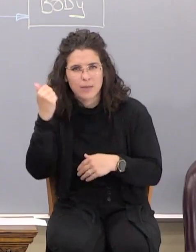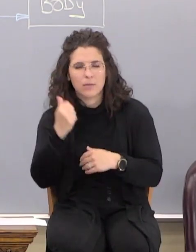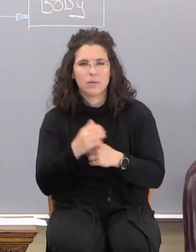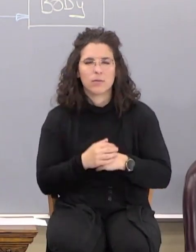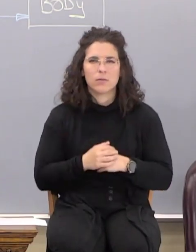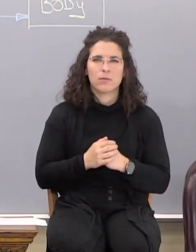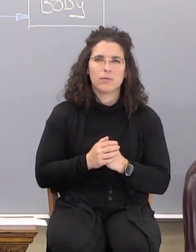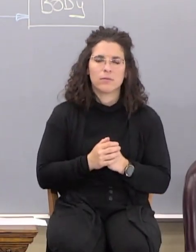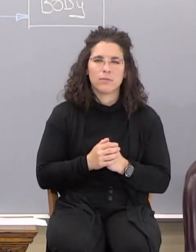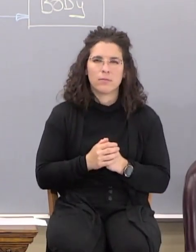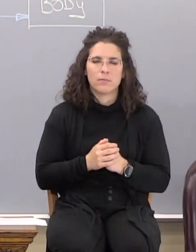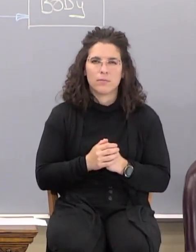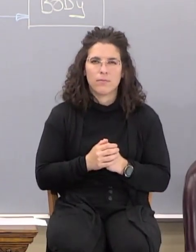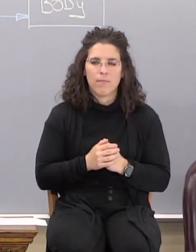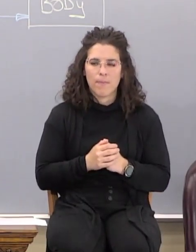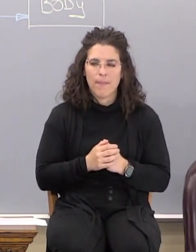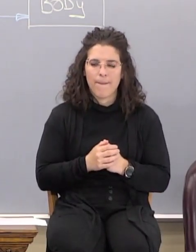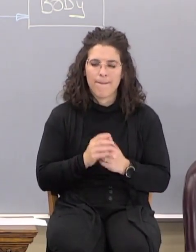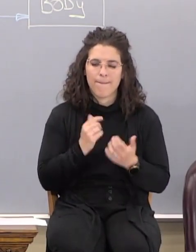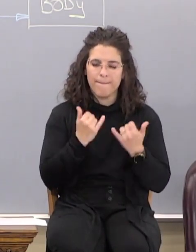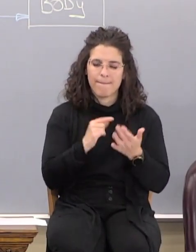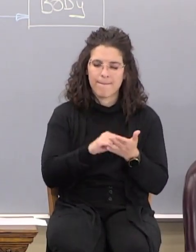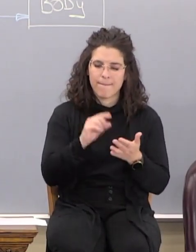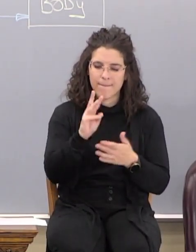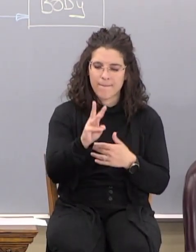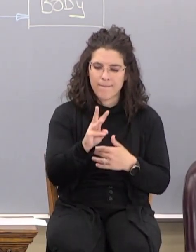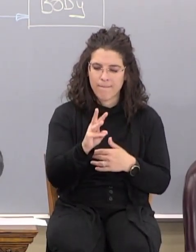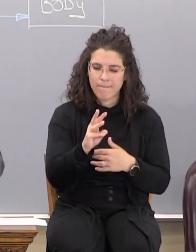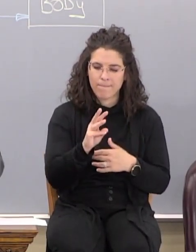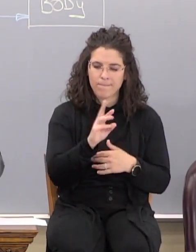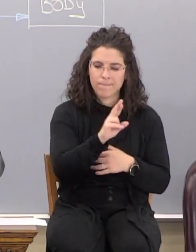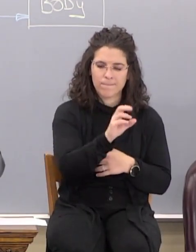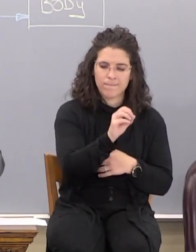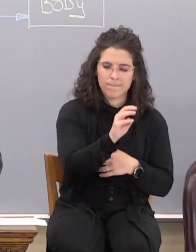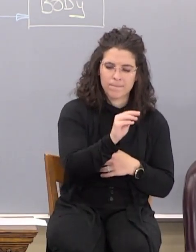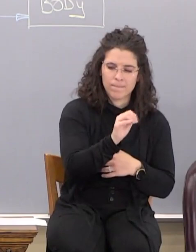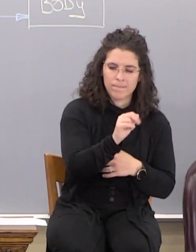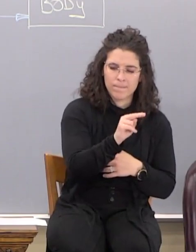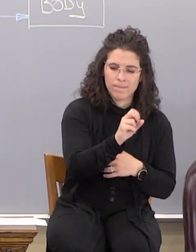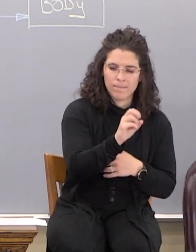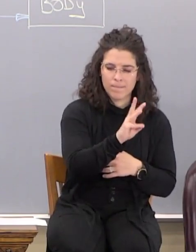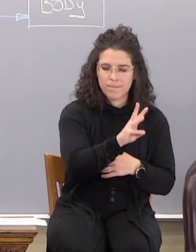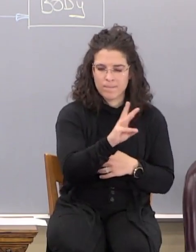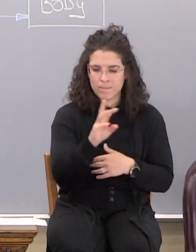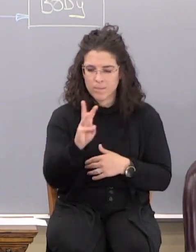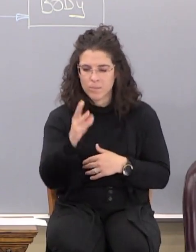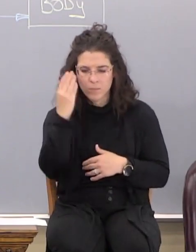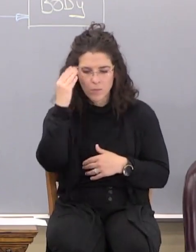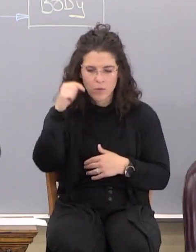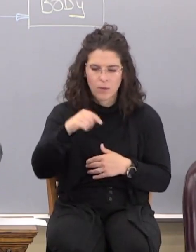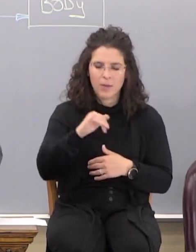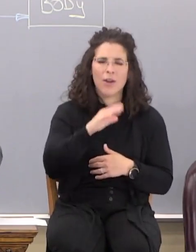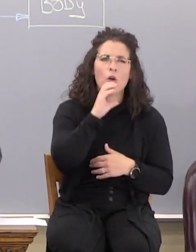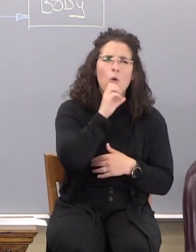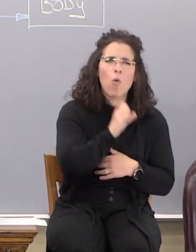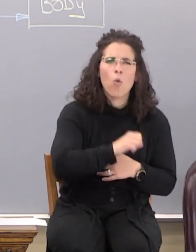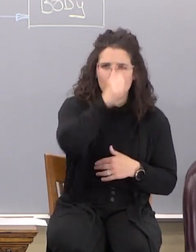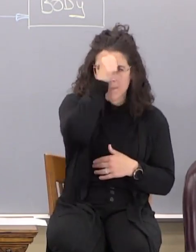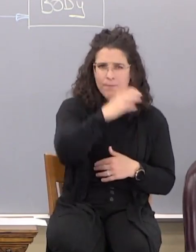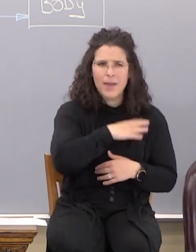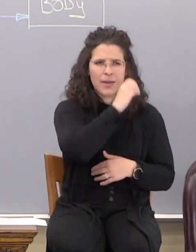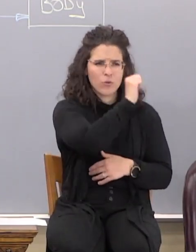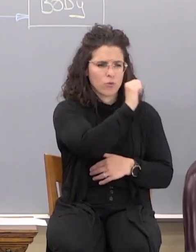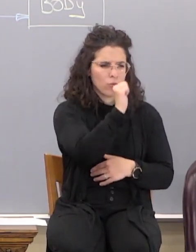best. Now in verse number 6, when he talks about, go back to Romans 6, verse 6, knowing this, that our old man is